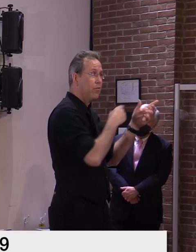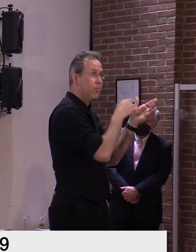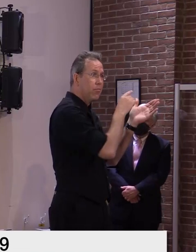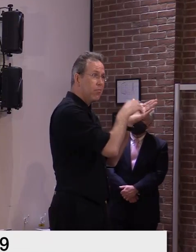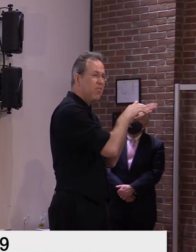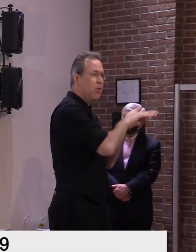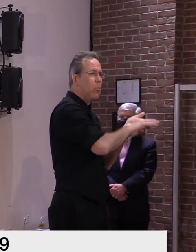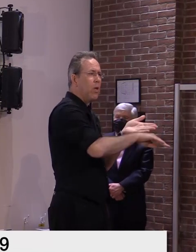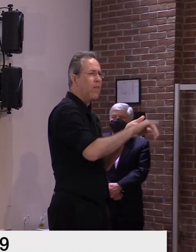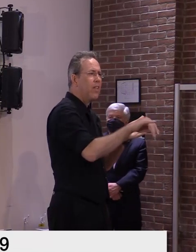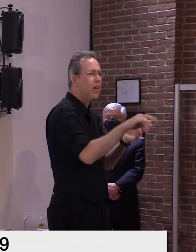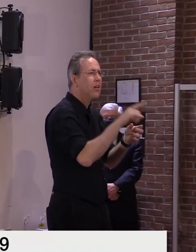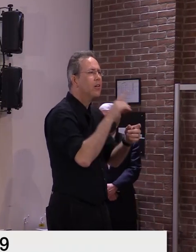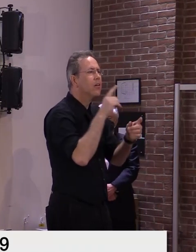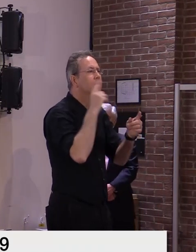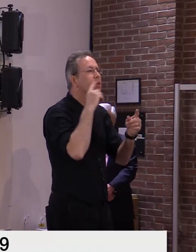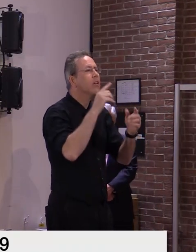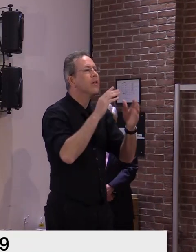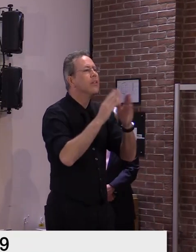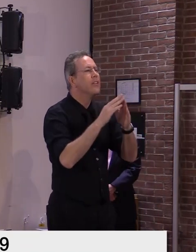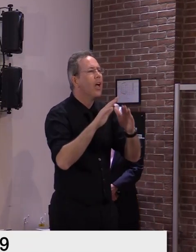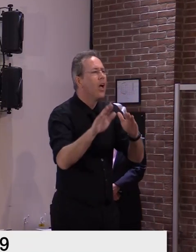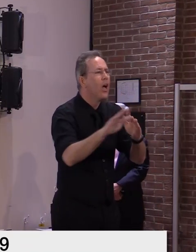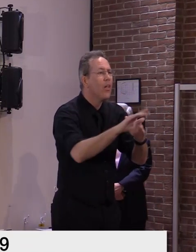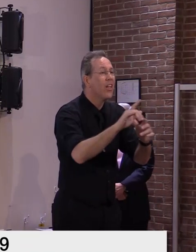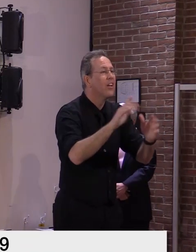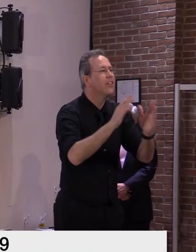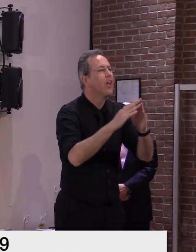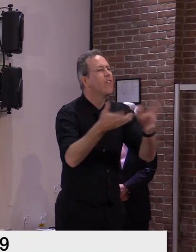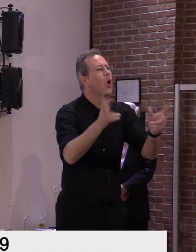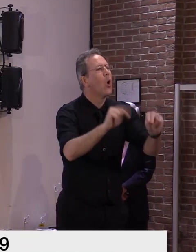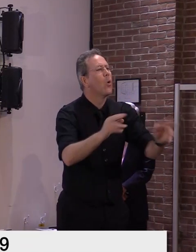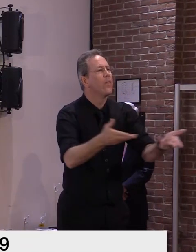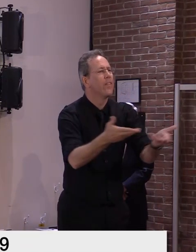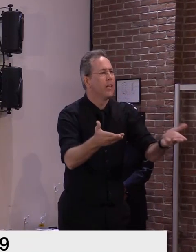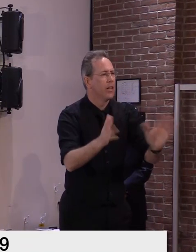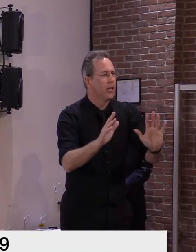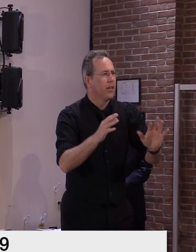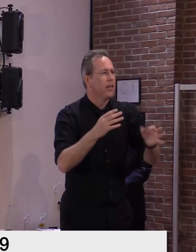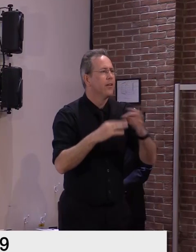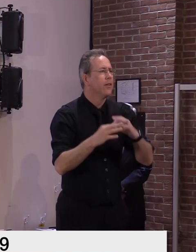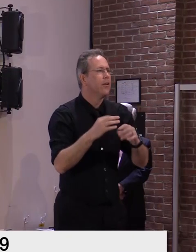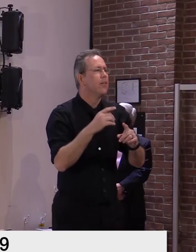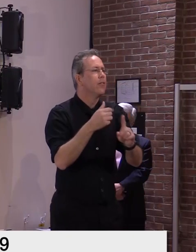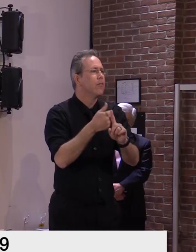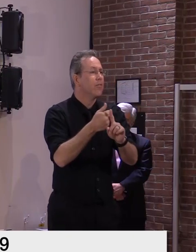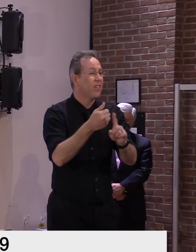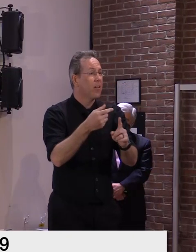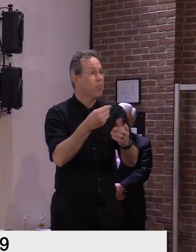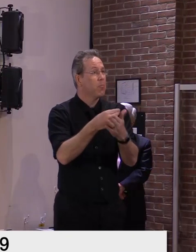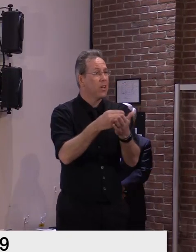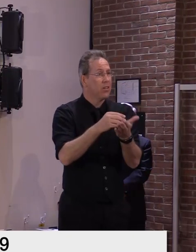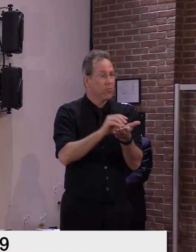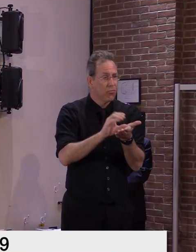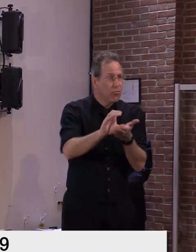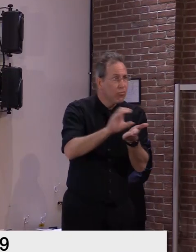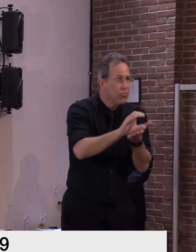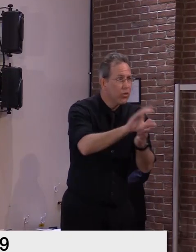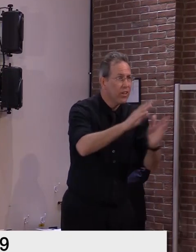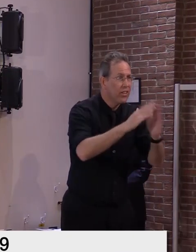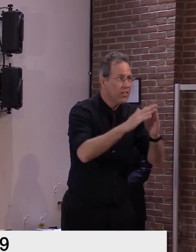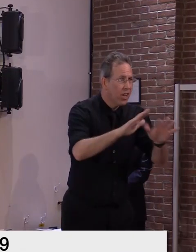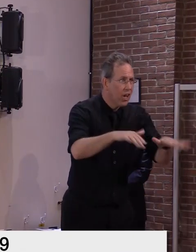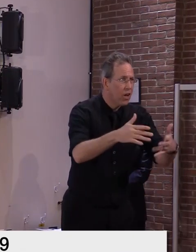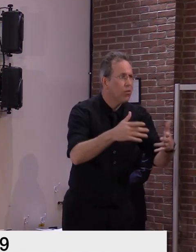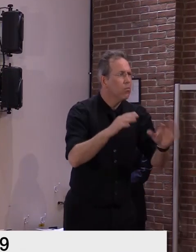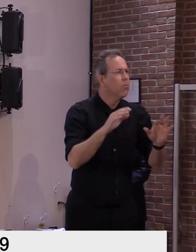downtowns to do their own so-called Act 250. They have the expertise